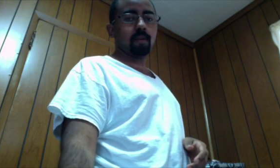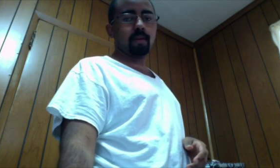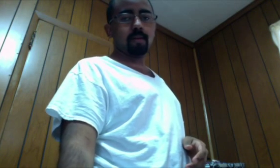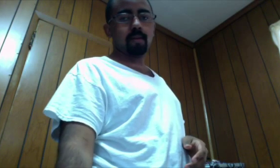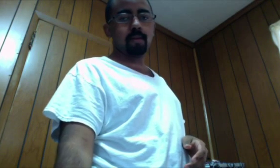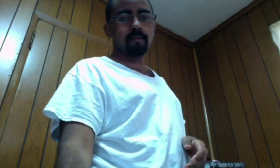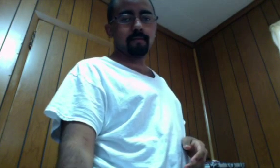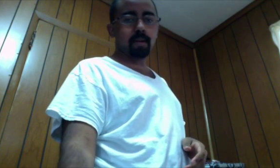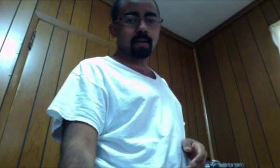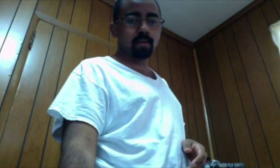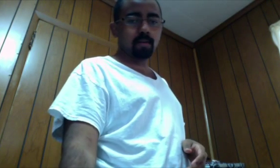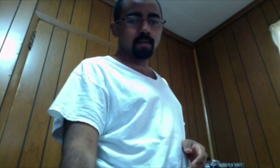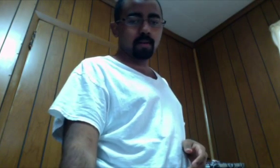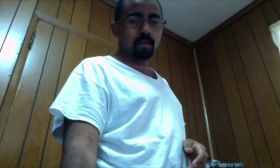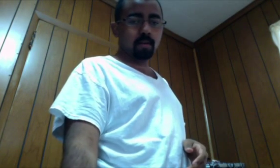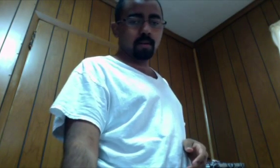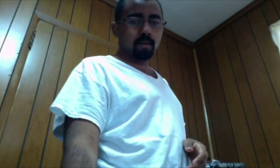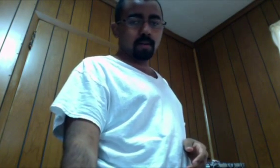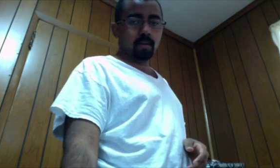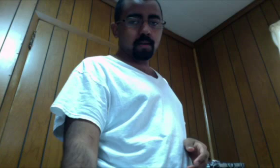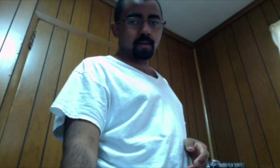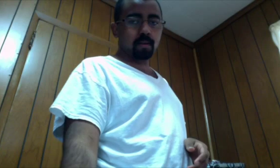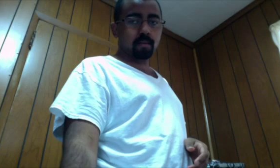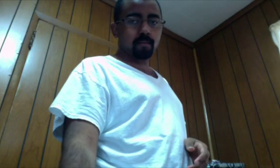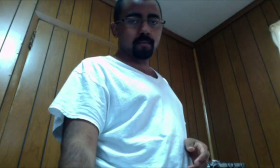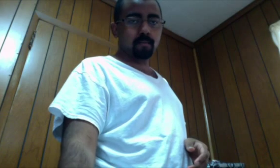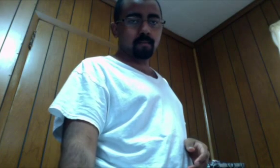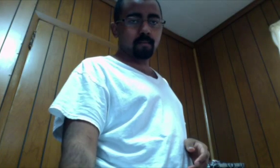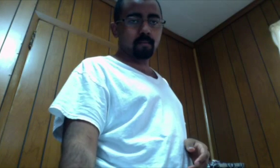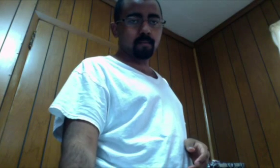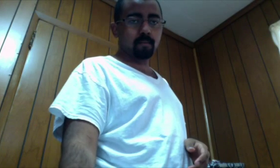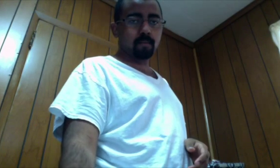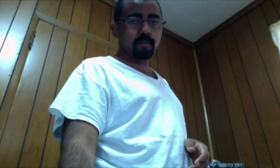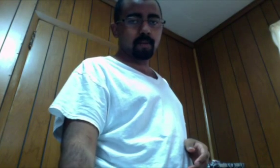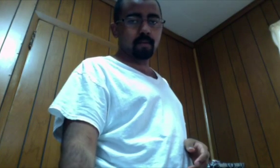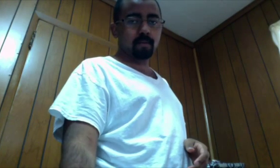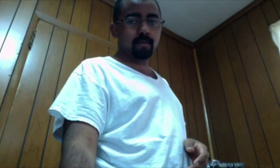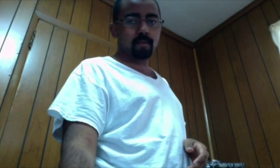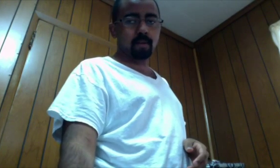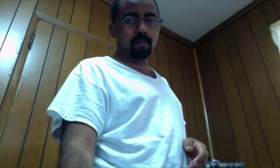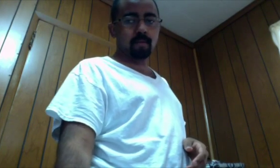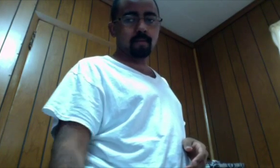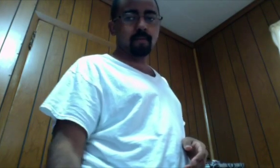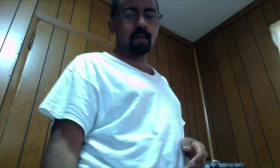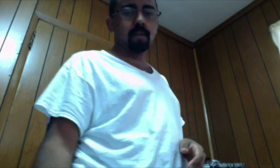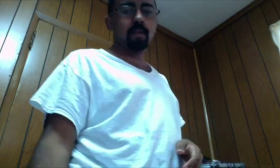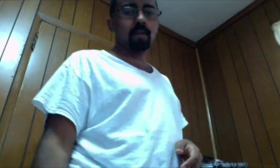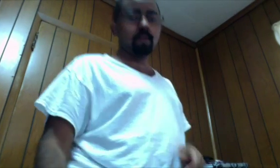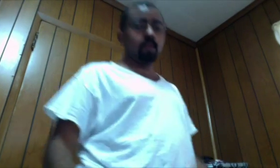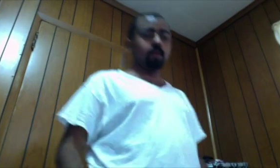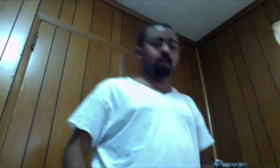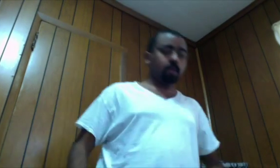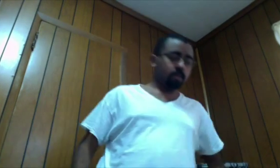Did I just... Oh, fuck. Okay. It's fine. It's fine. It's fine. It's fine. It's